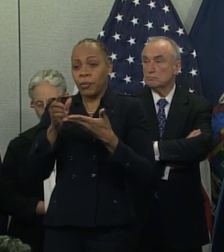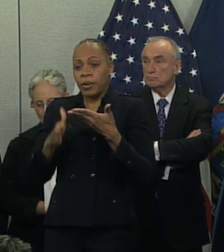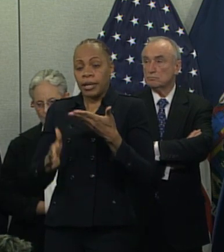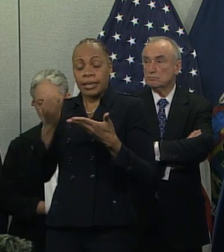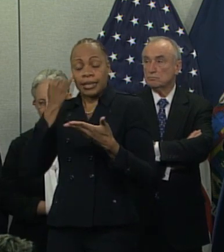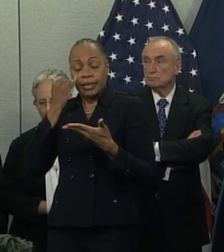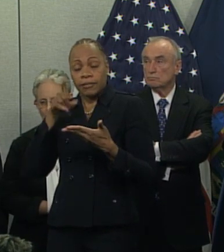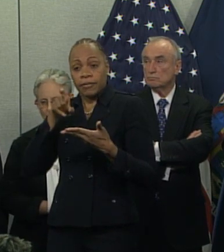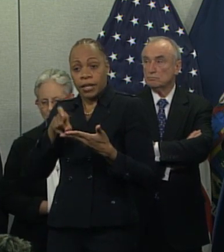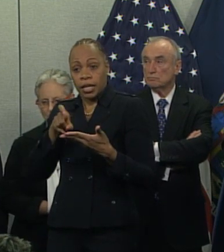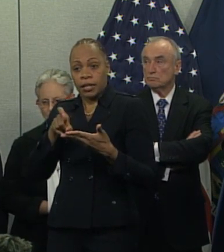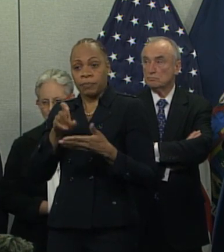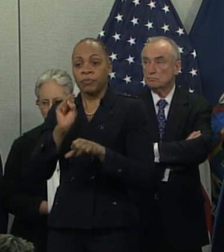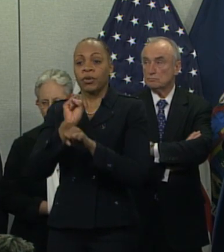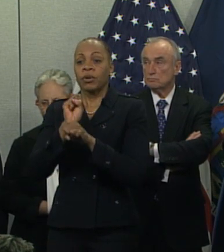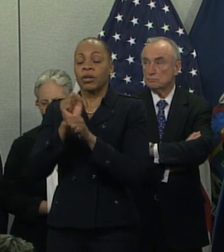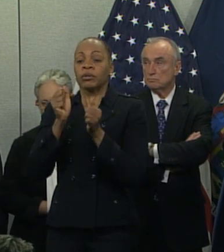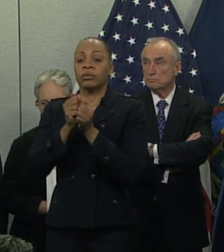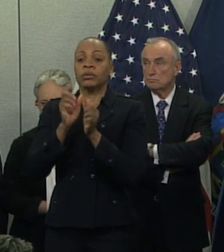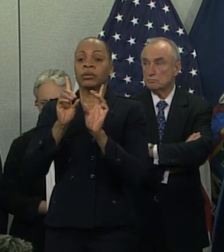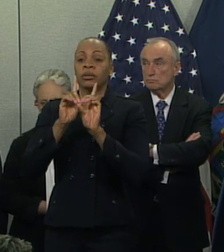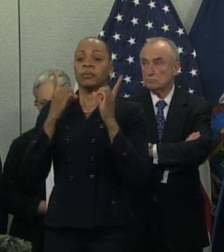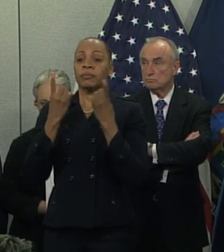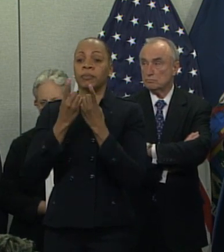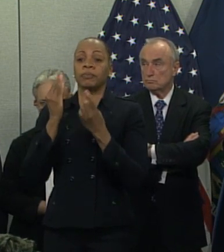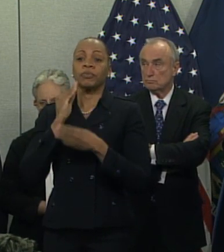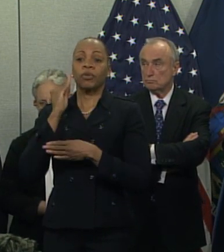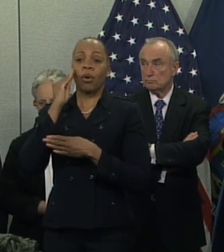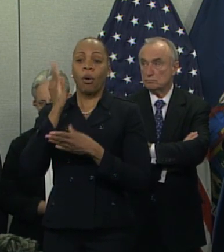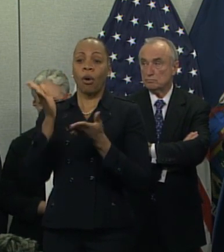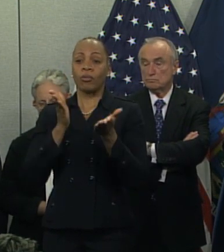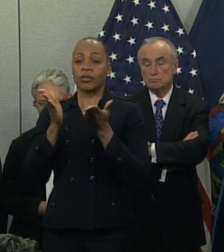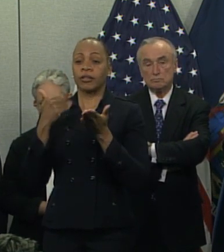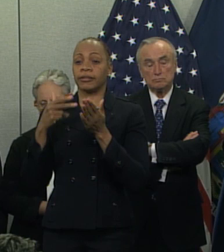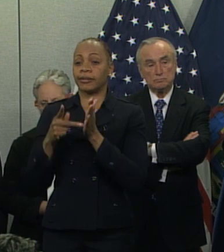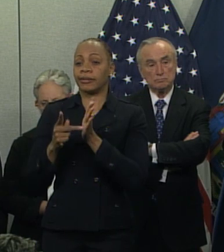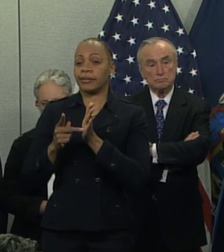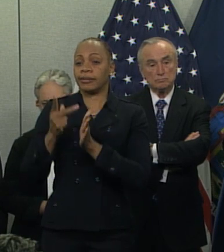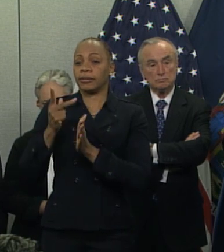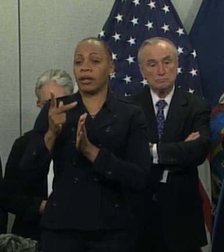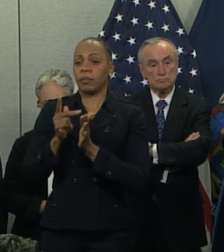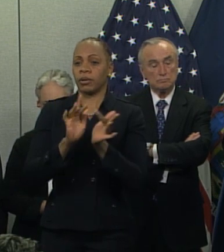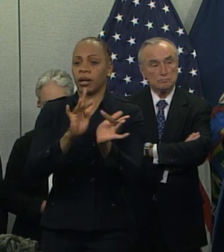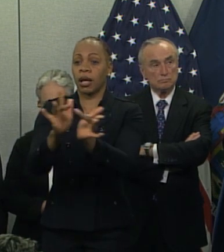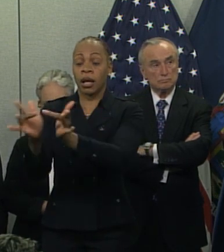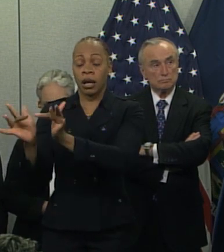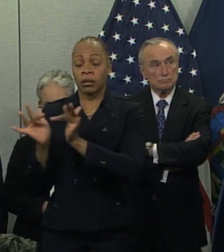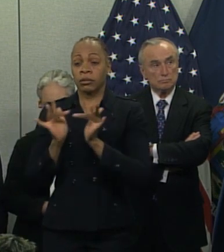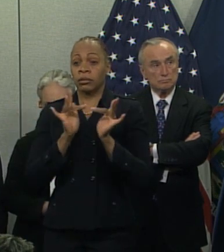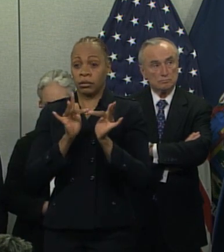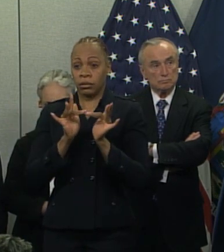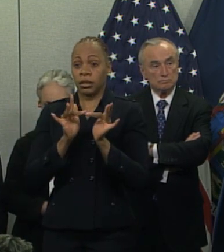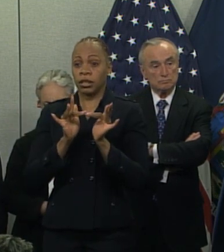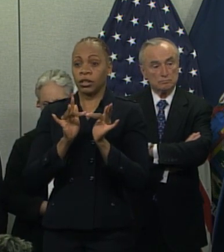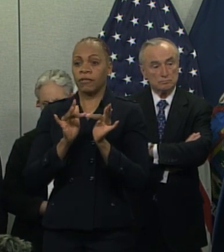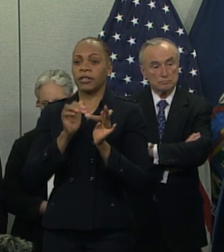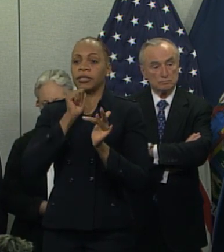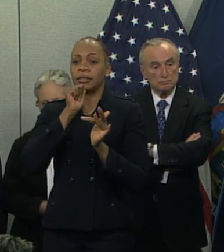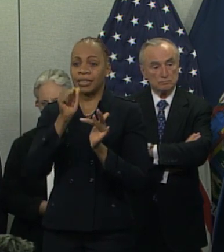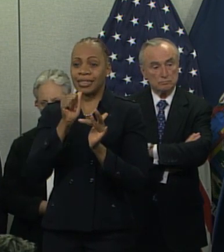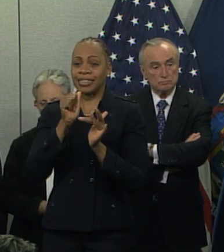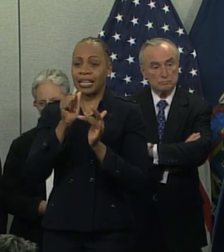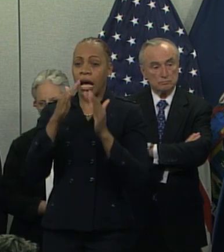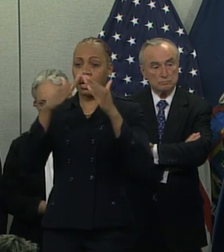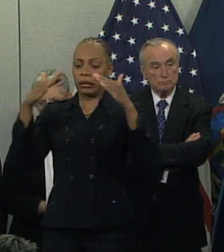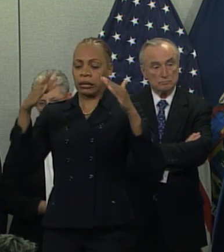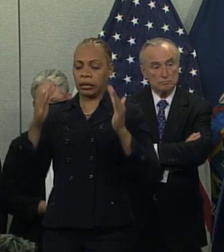Working with the Department of Homeless Services, we've ordered a doubling of outreach efforts to reach unsheltered New Yorkers to make